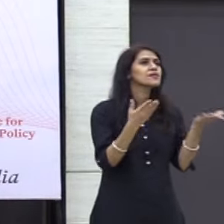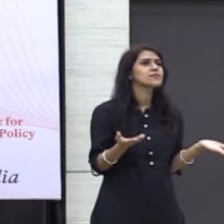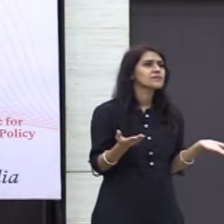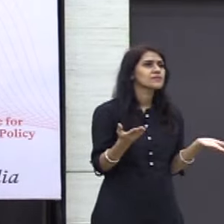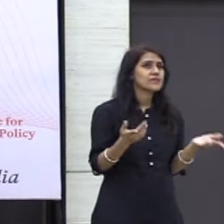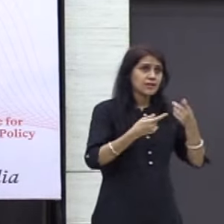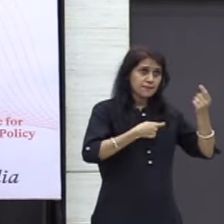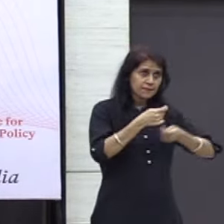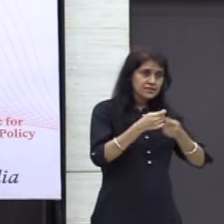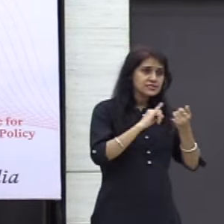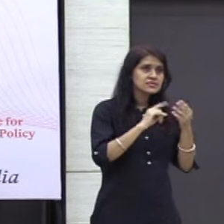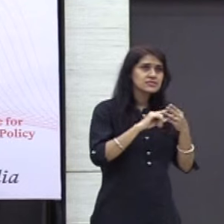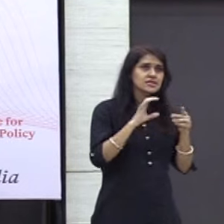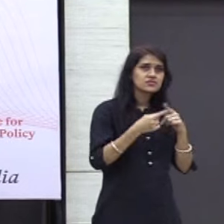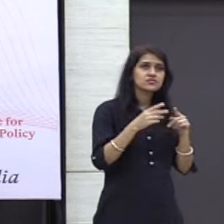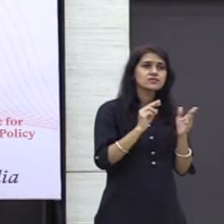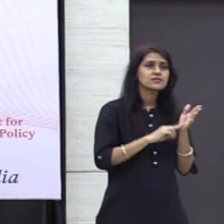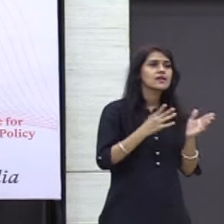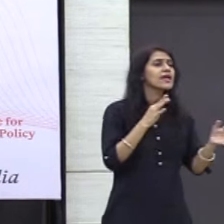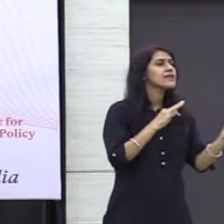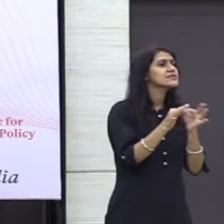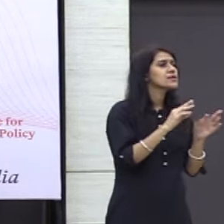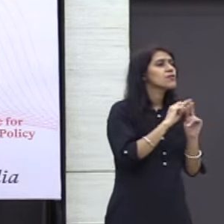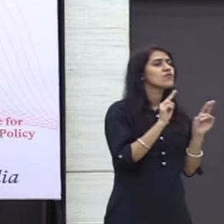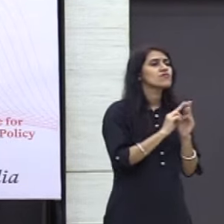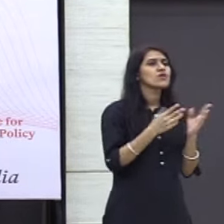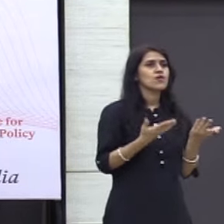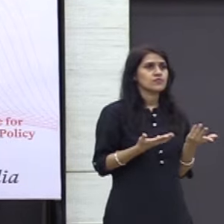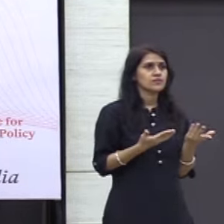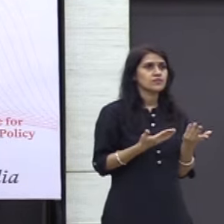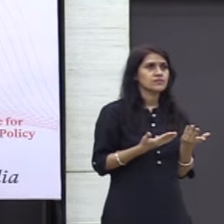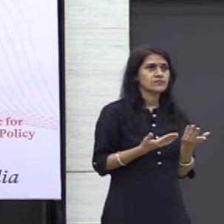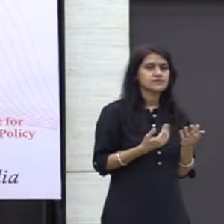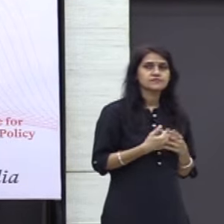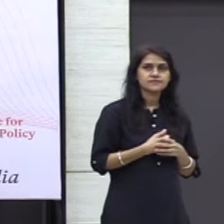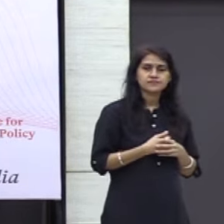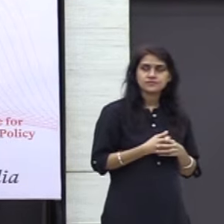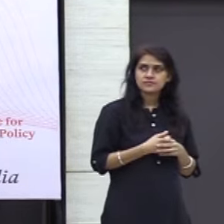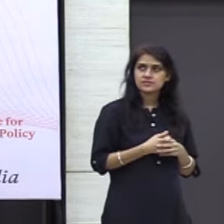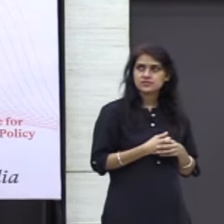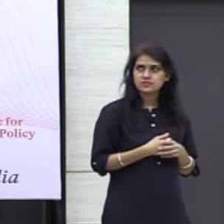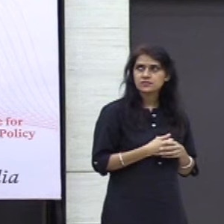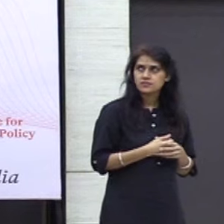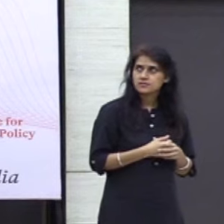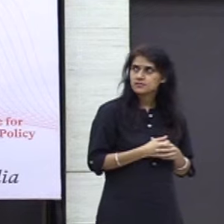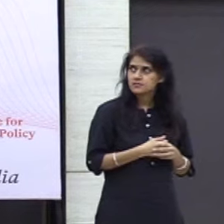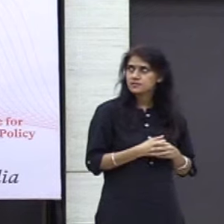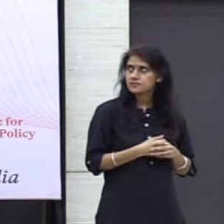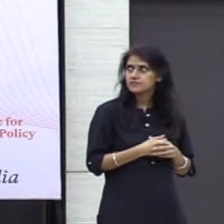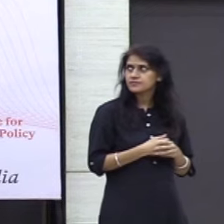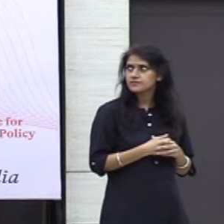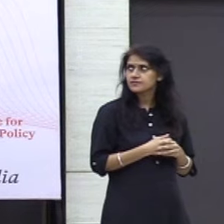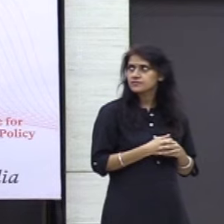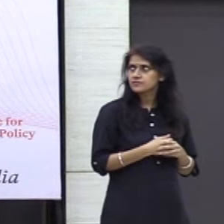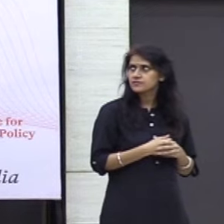original section. So how can an explanation obliterate the main section? But that's what the court held. So we've been clamoring